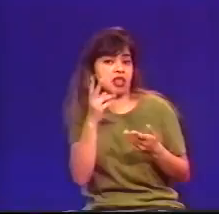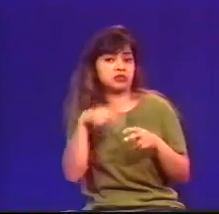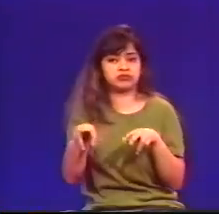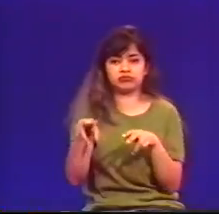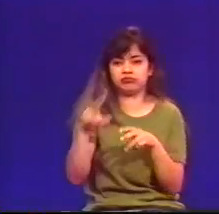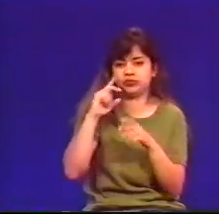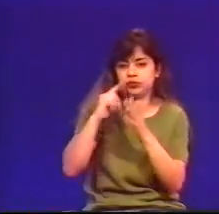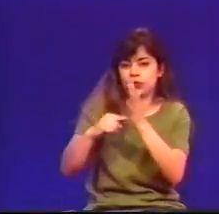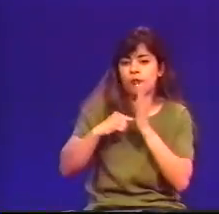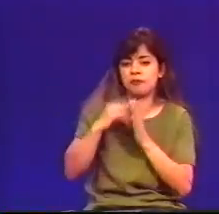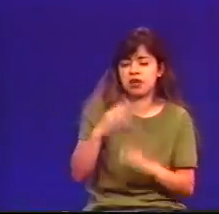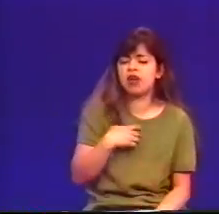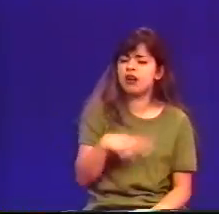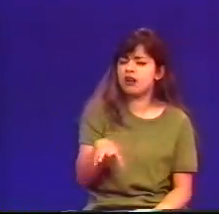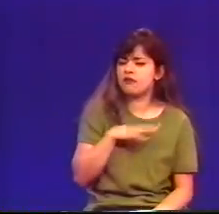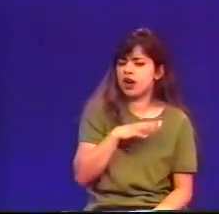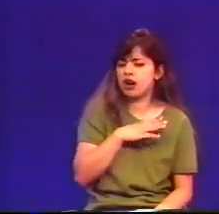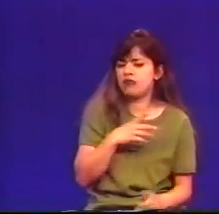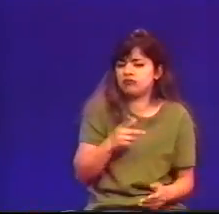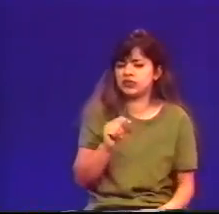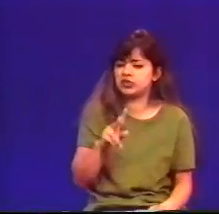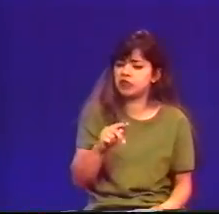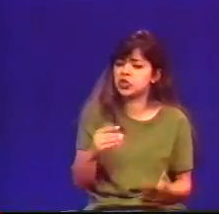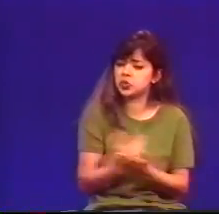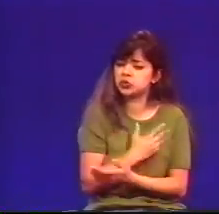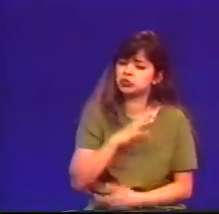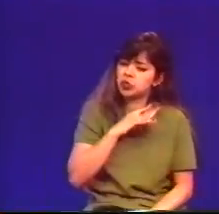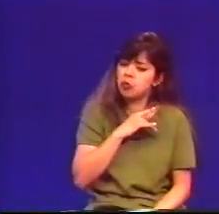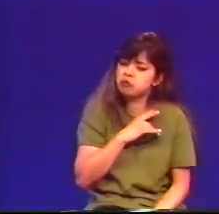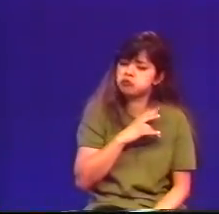I just recently was introduced to DVDs that have the captioning already on them.